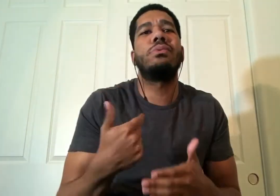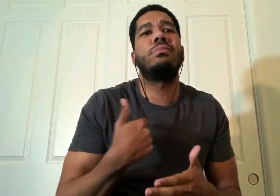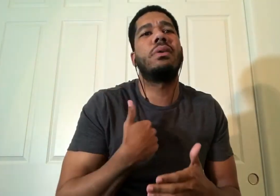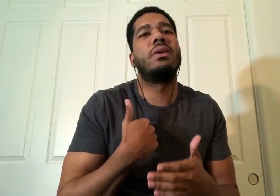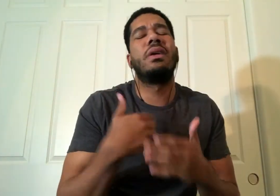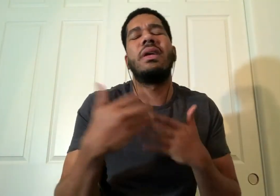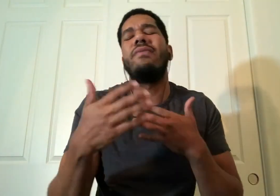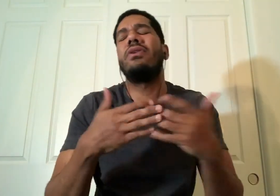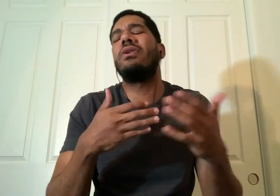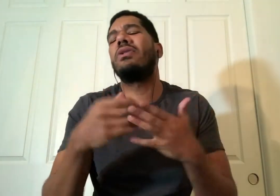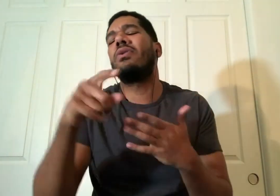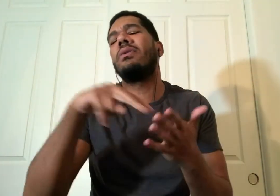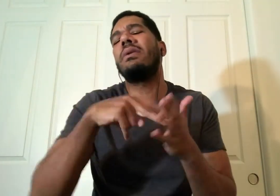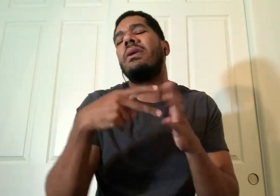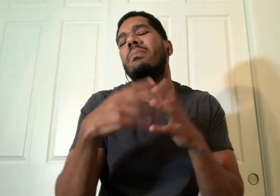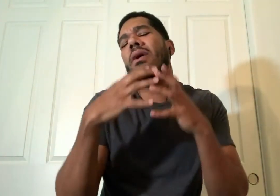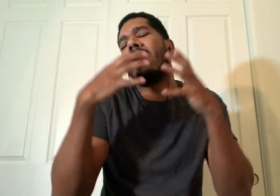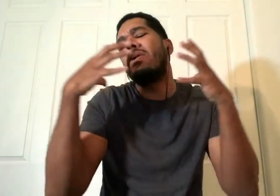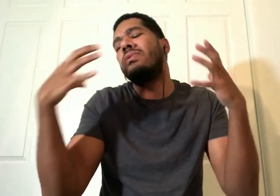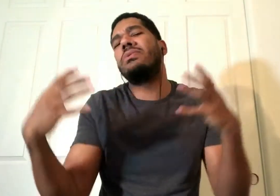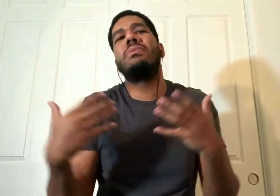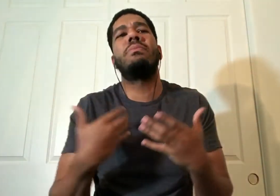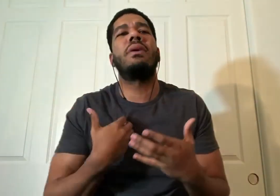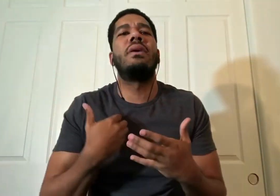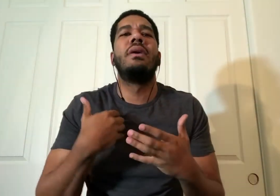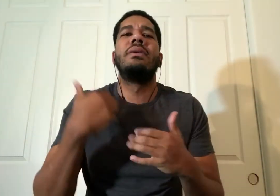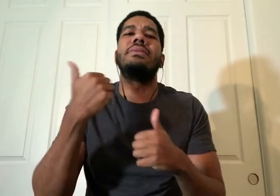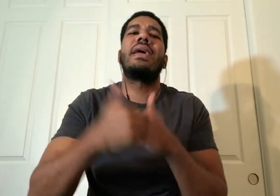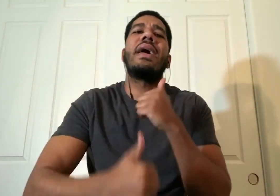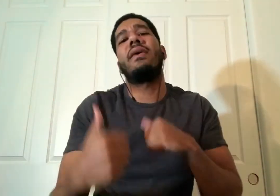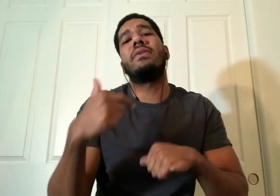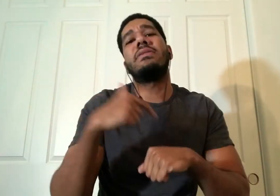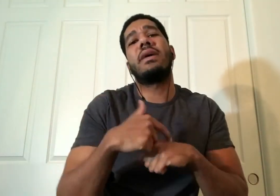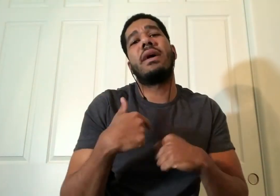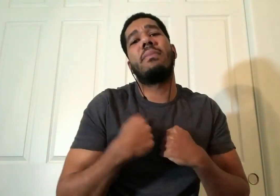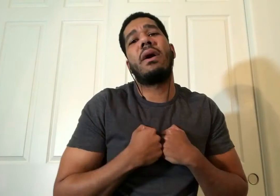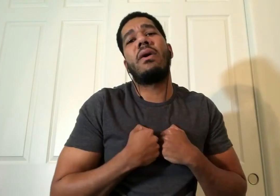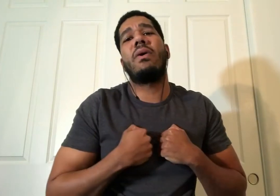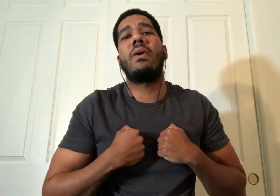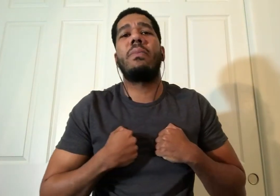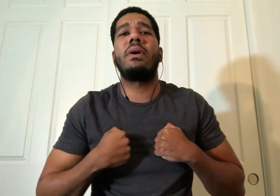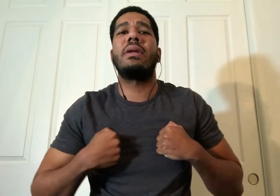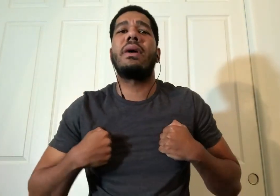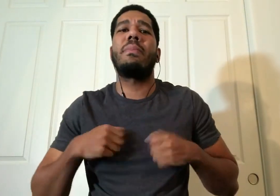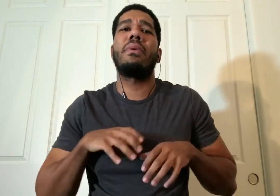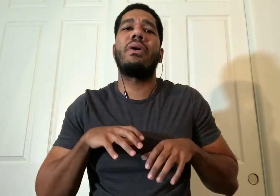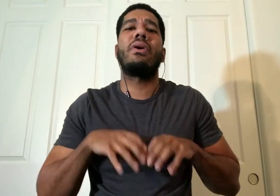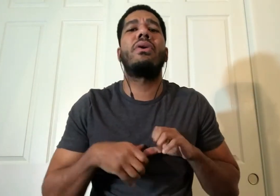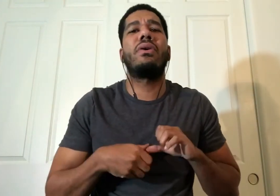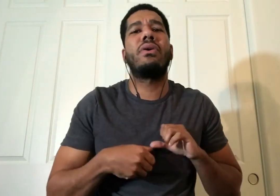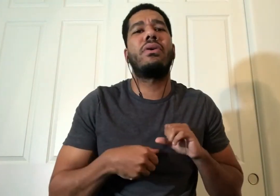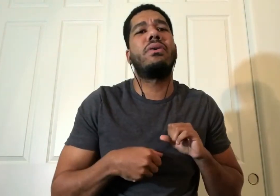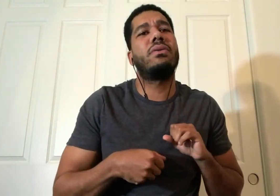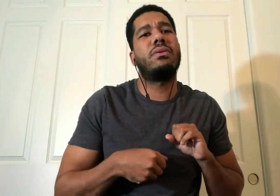me, even though you mean the most to me. 'Cause every time I open up, it